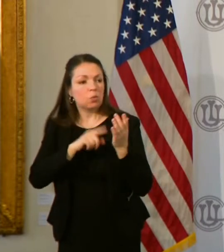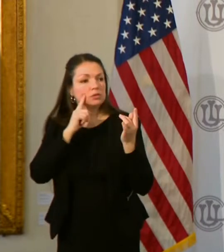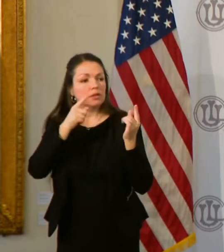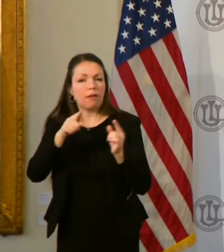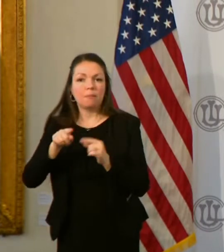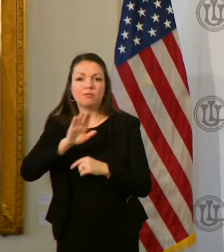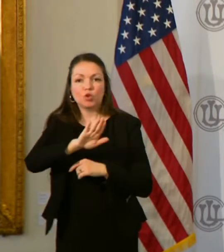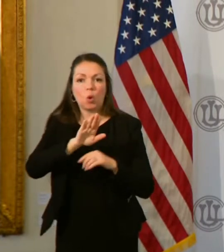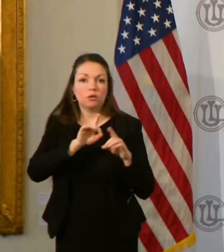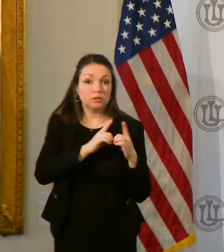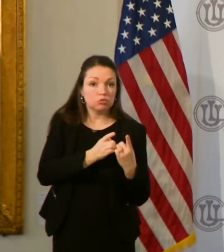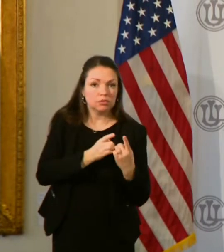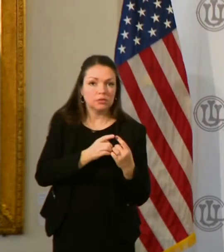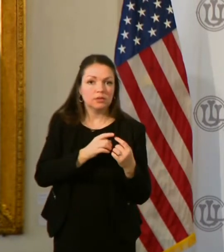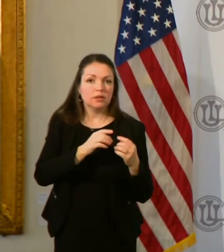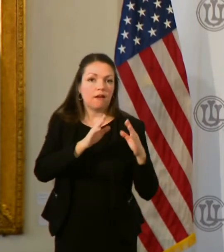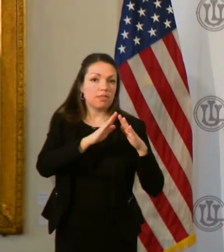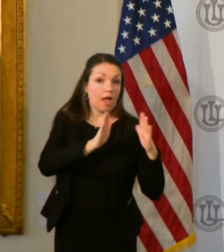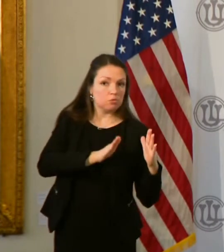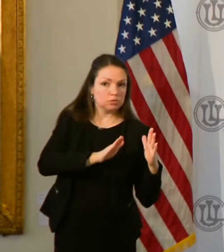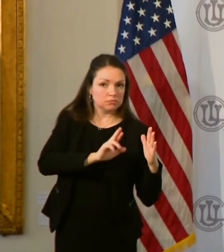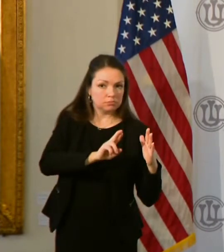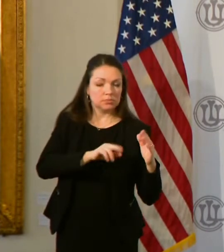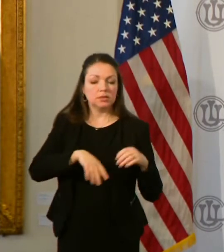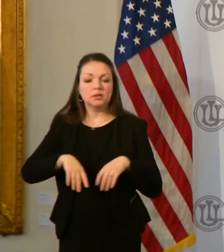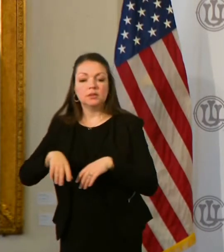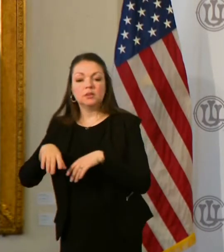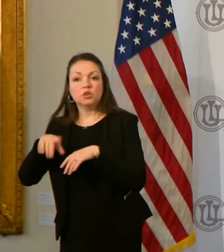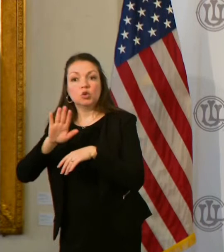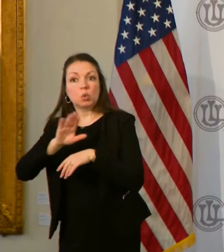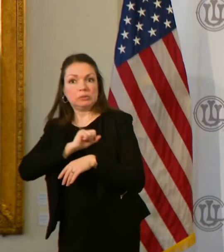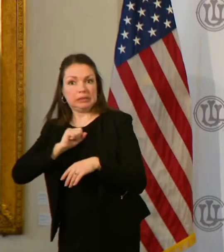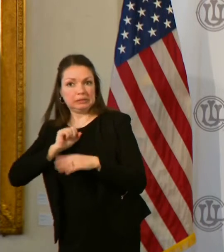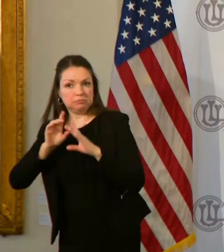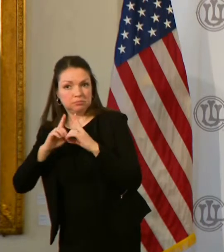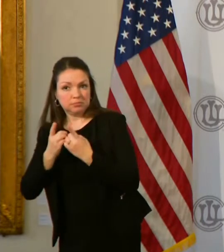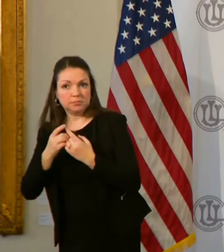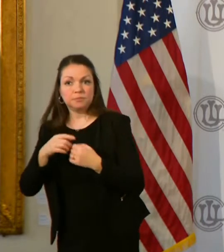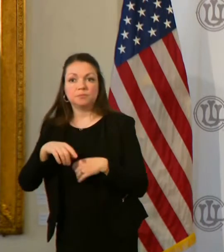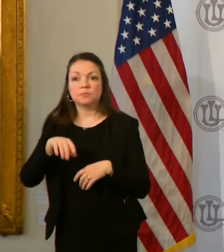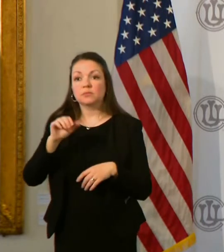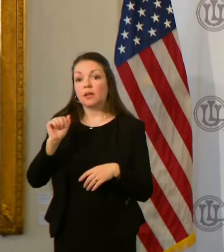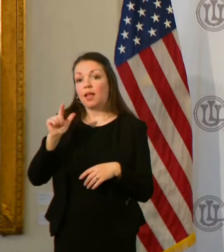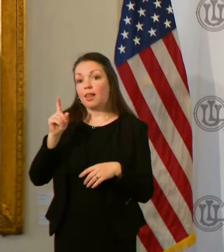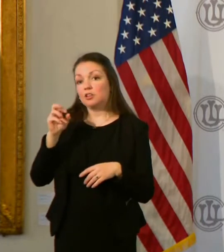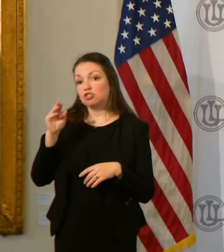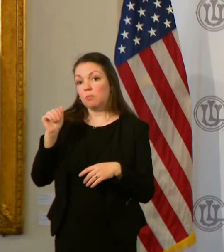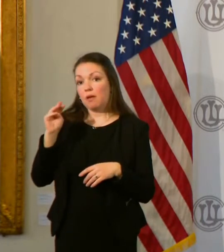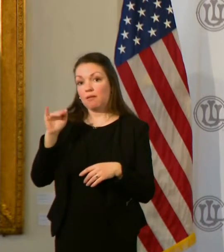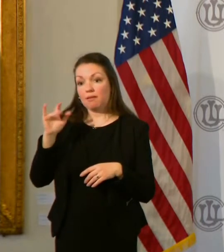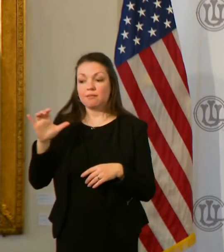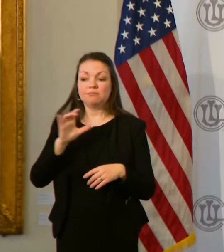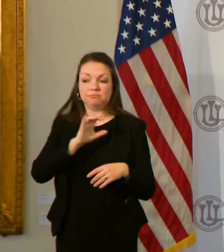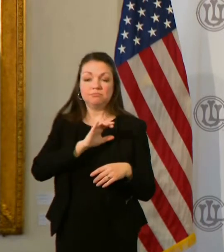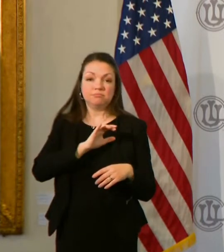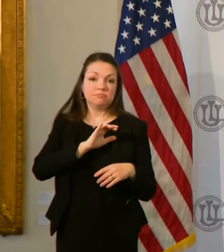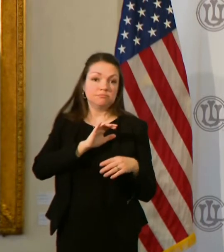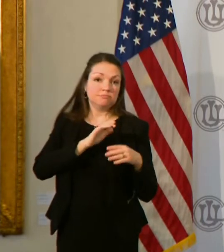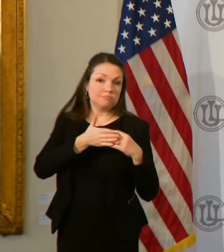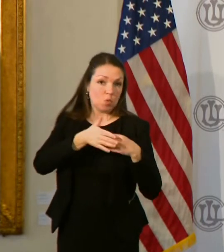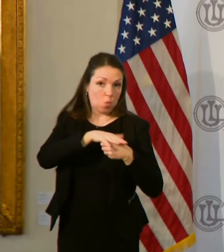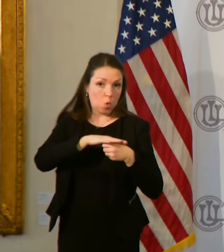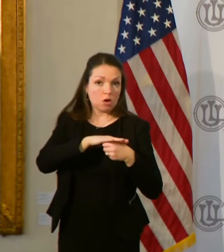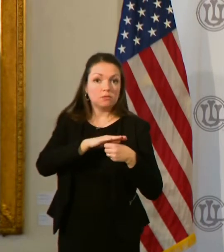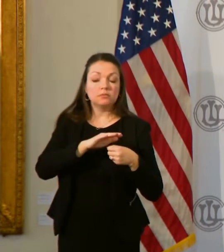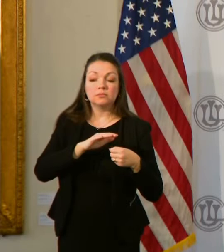district, your Senate district, your aldermanic ward, so that we can be able to address the issues that are happening